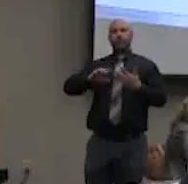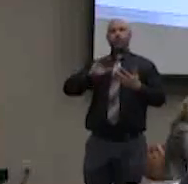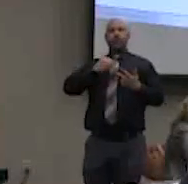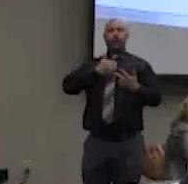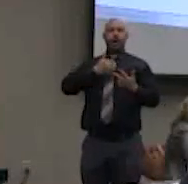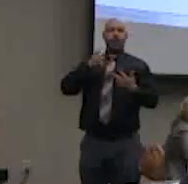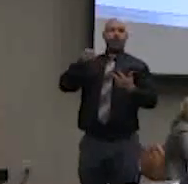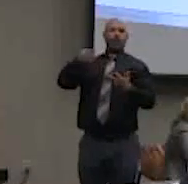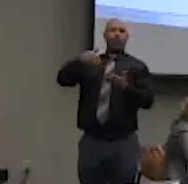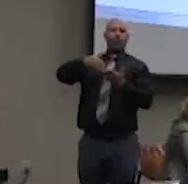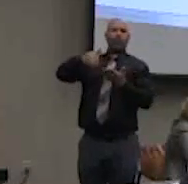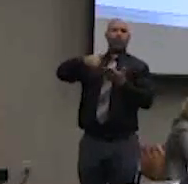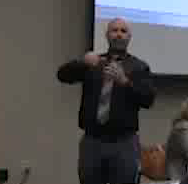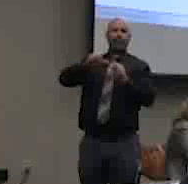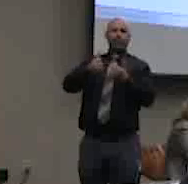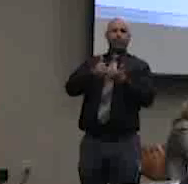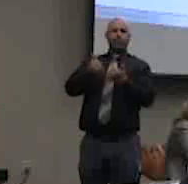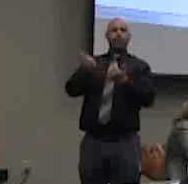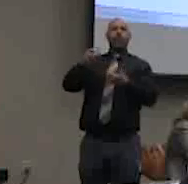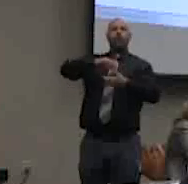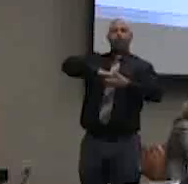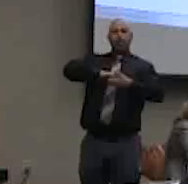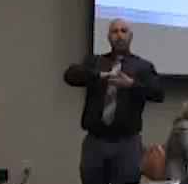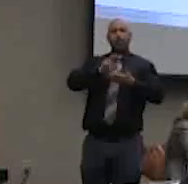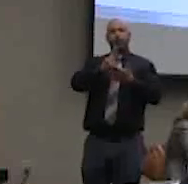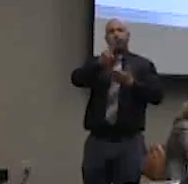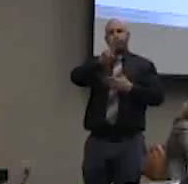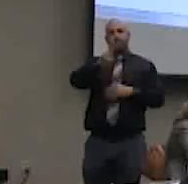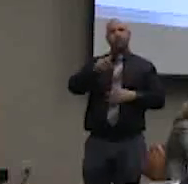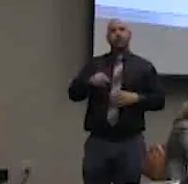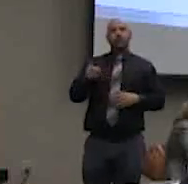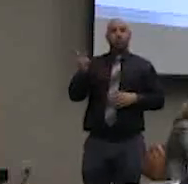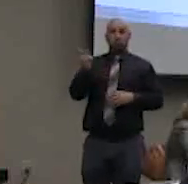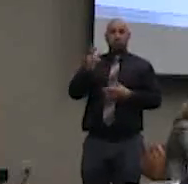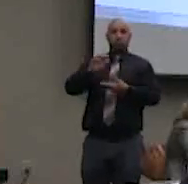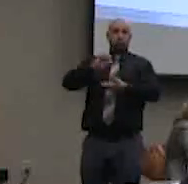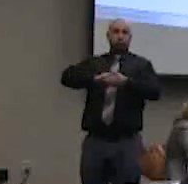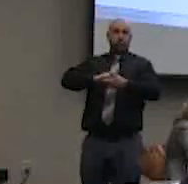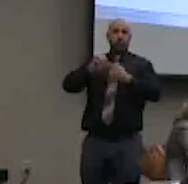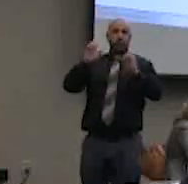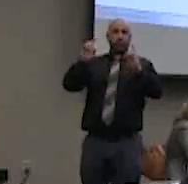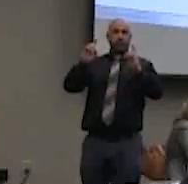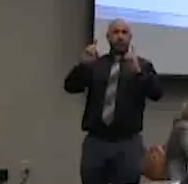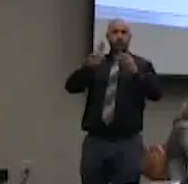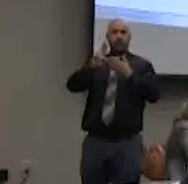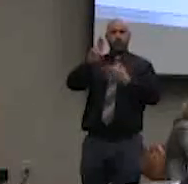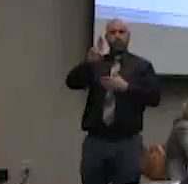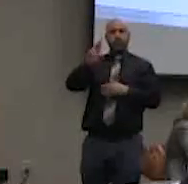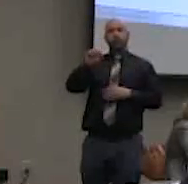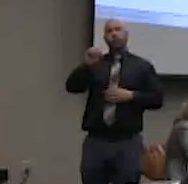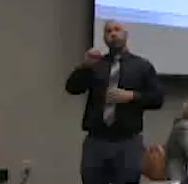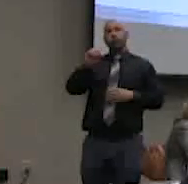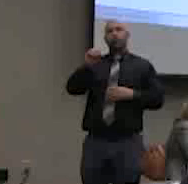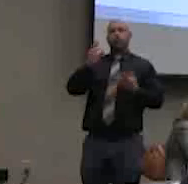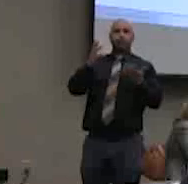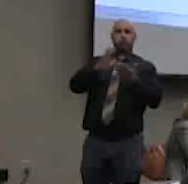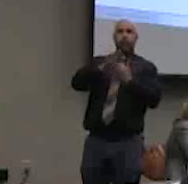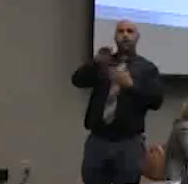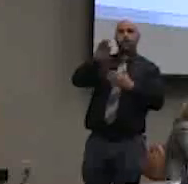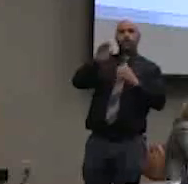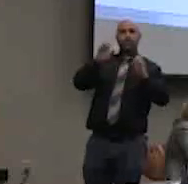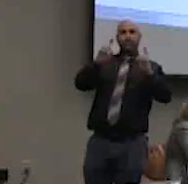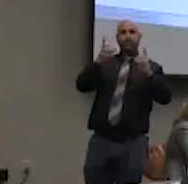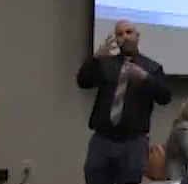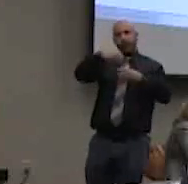the university. They became a partner as the university. It's an education university. So did the College of Education. They became involved in our